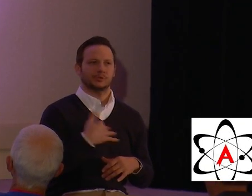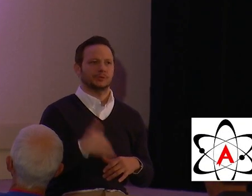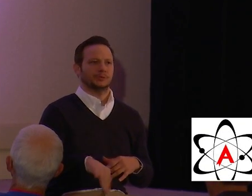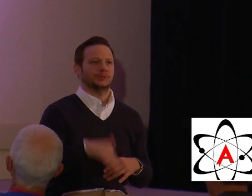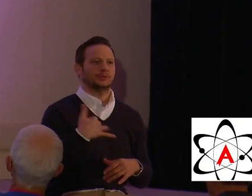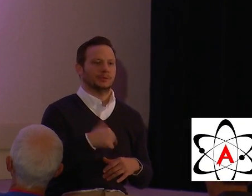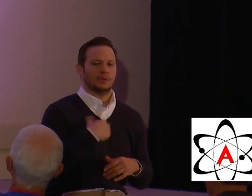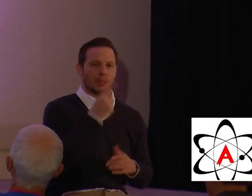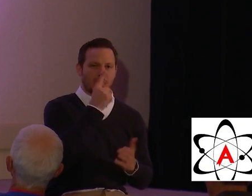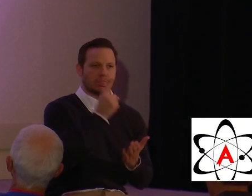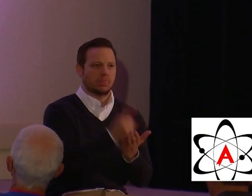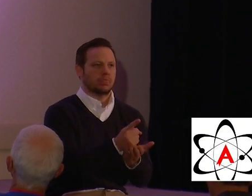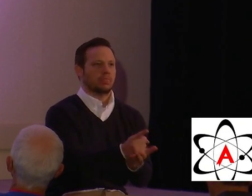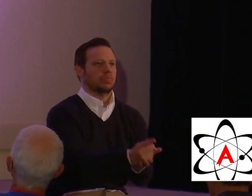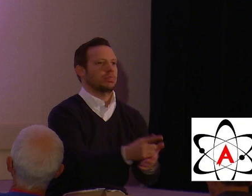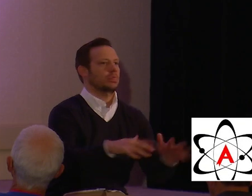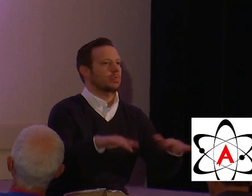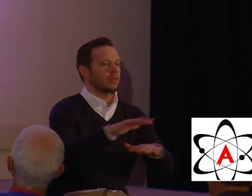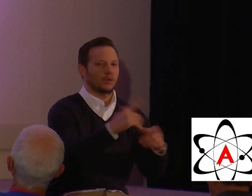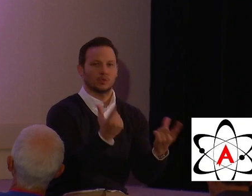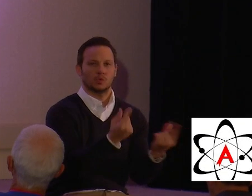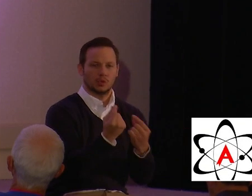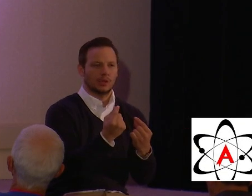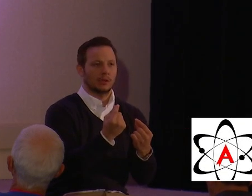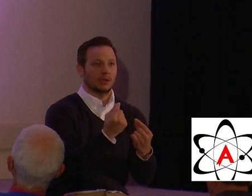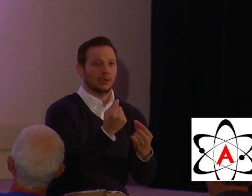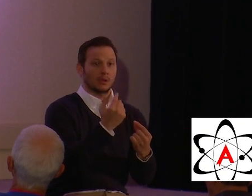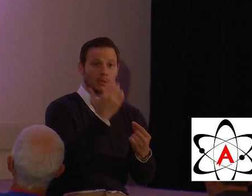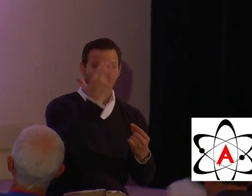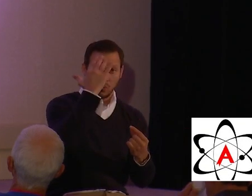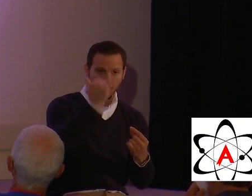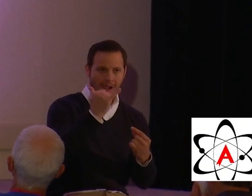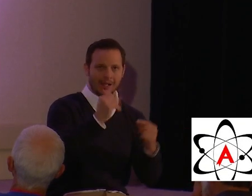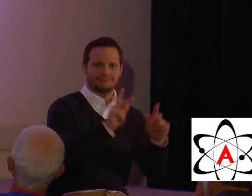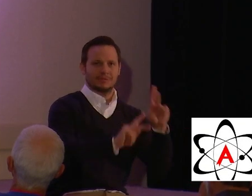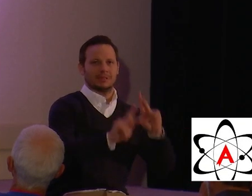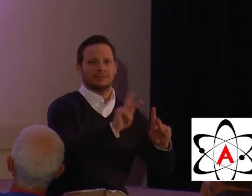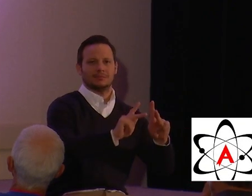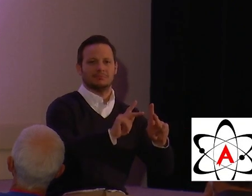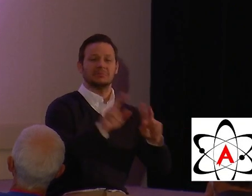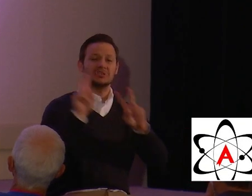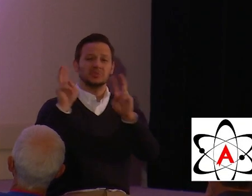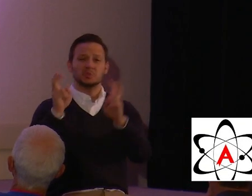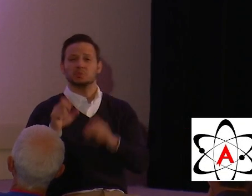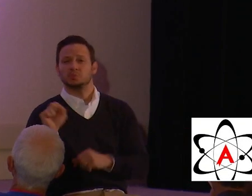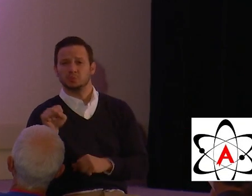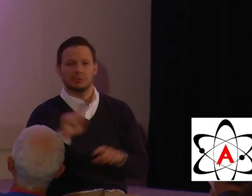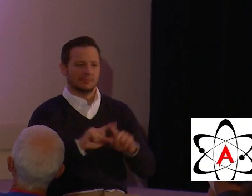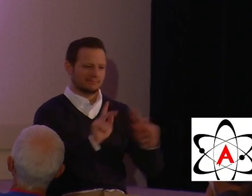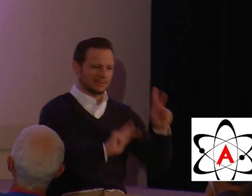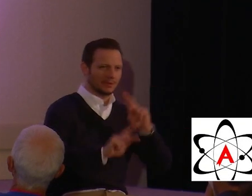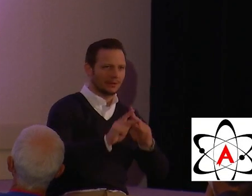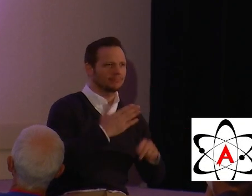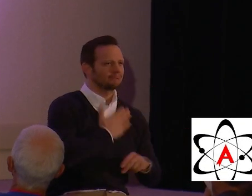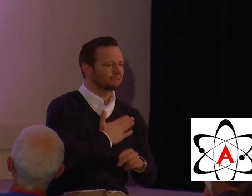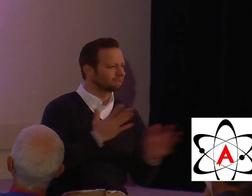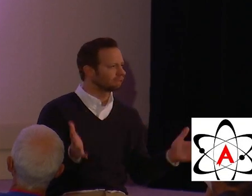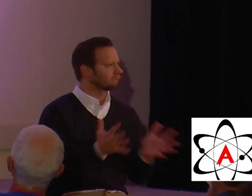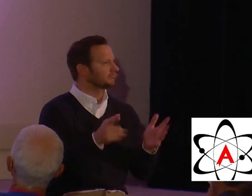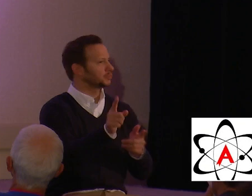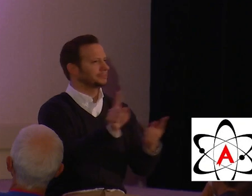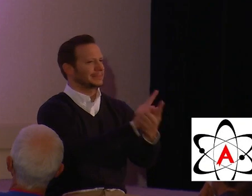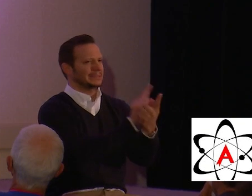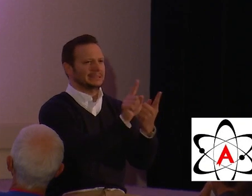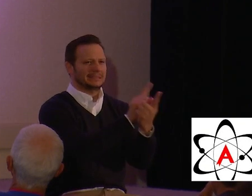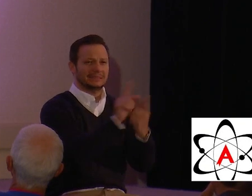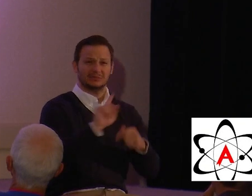with the movement, not because of the issues, but because of the people. Please, folks, socialize. Get to meet your fellow atheists.